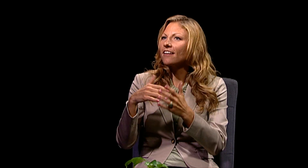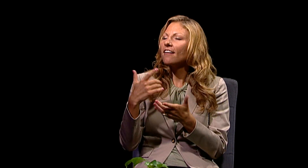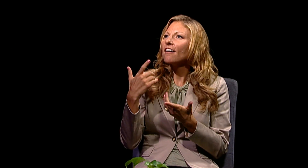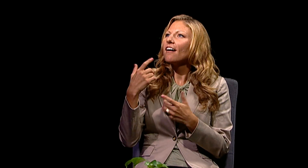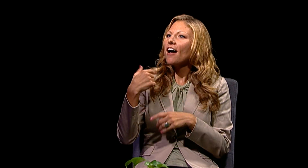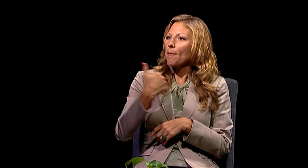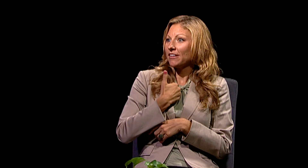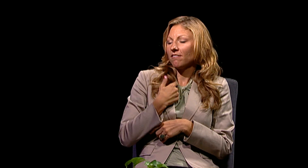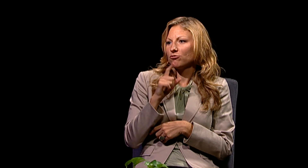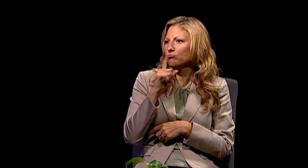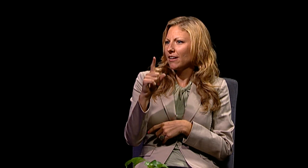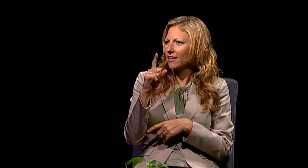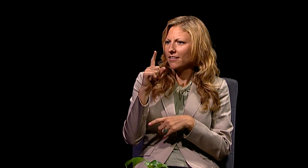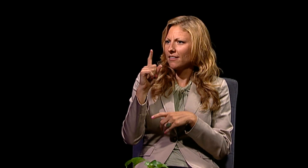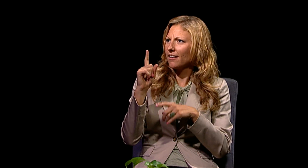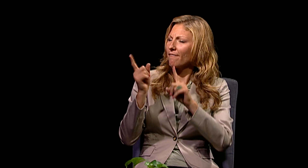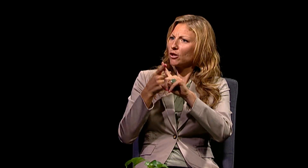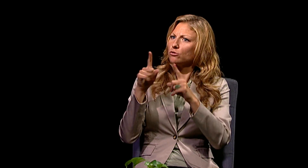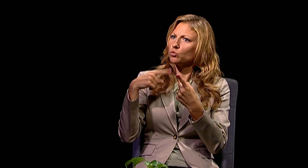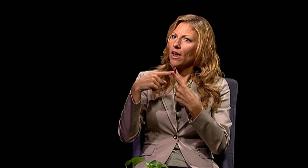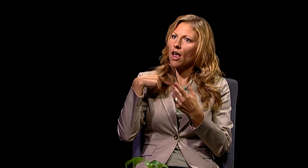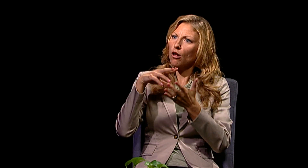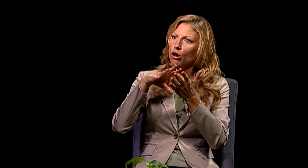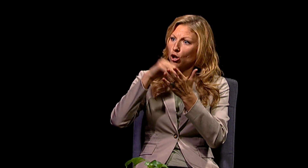I can imagine that was really fascinating.